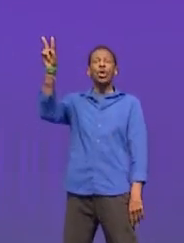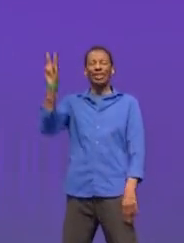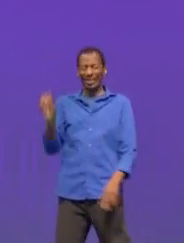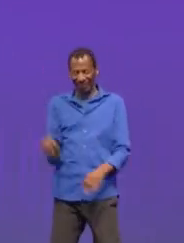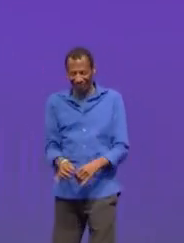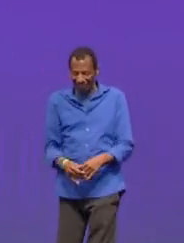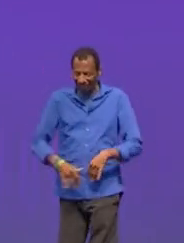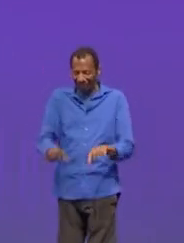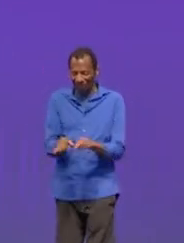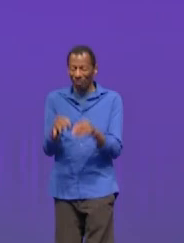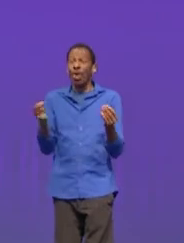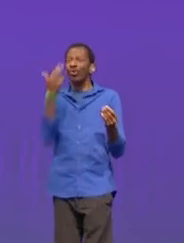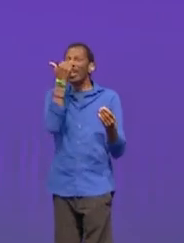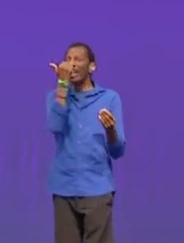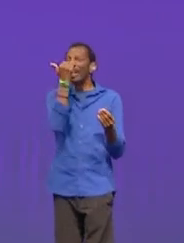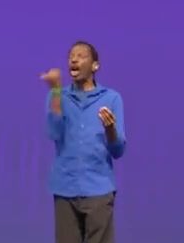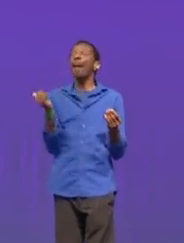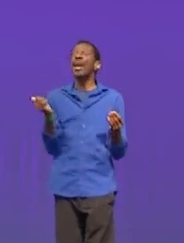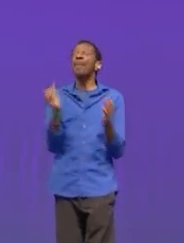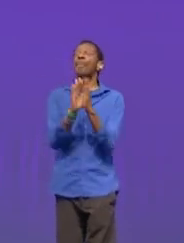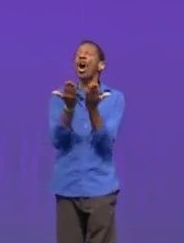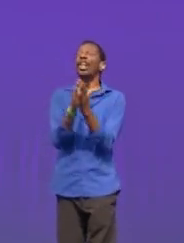2, the comic book.